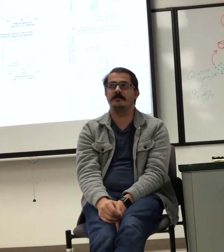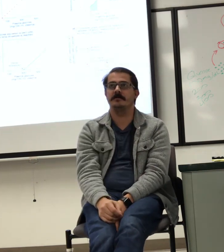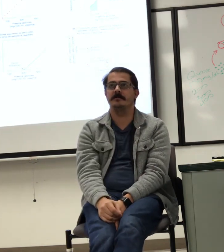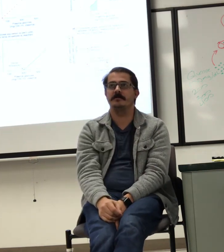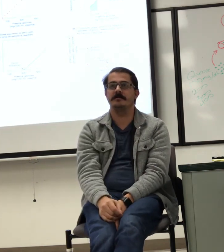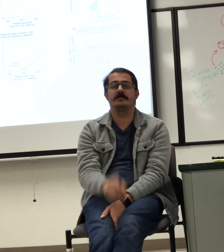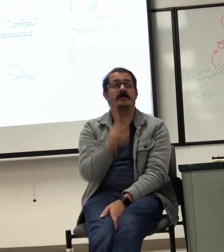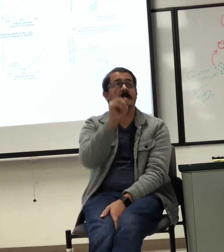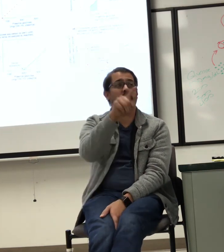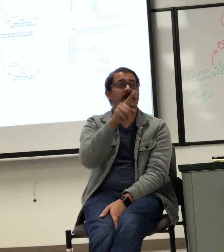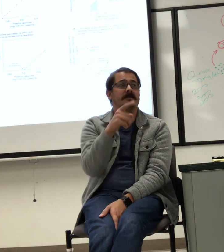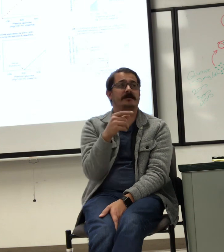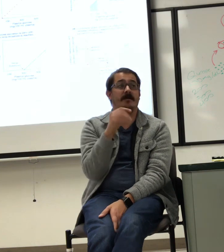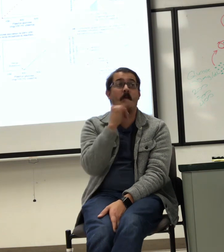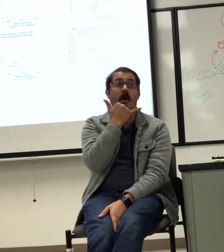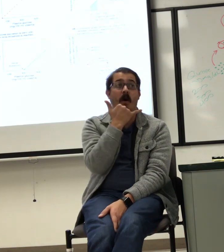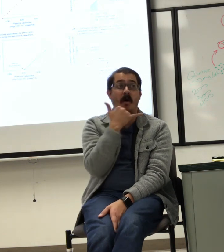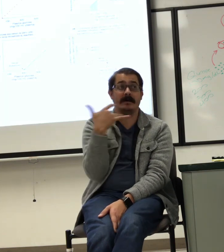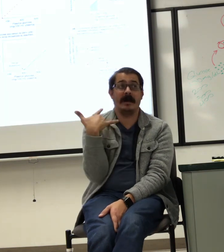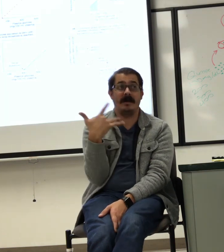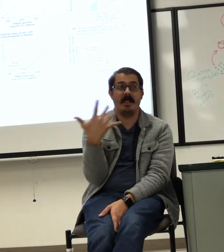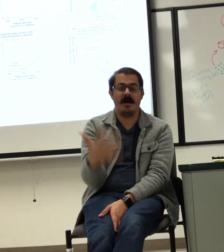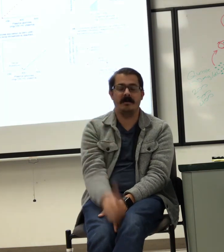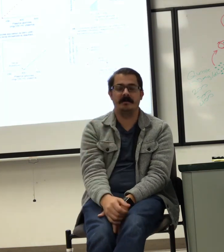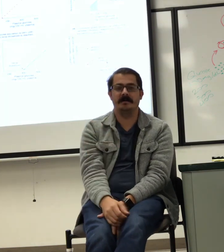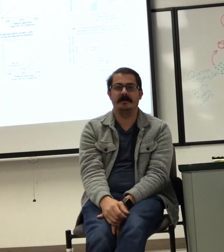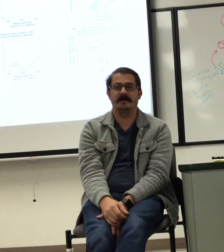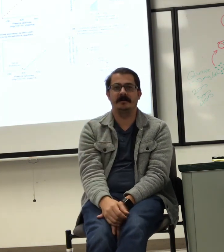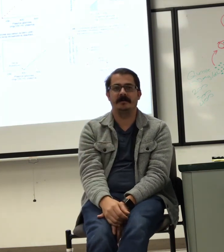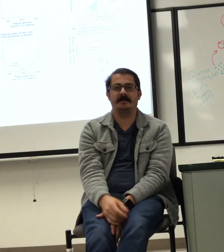Here's a question that's commonly missed.